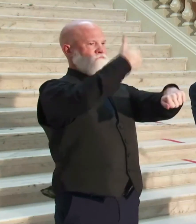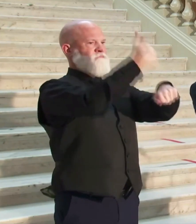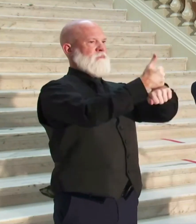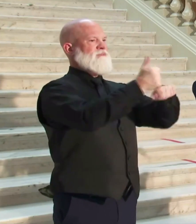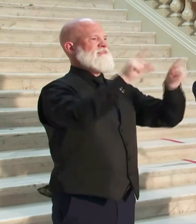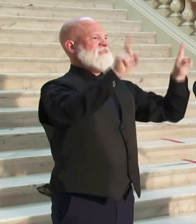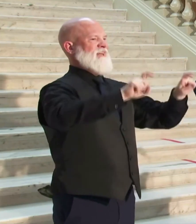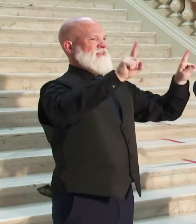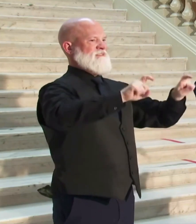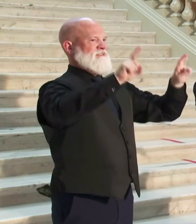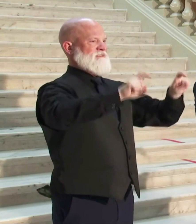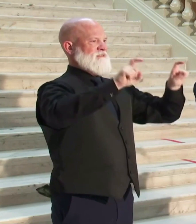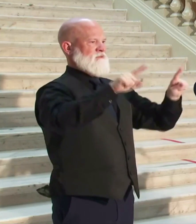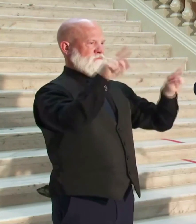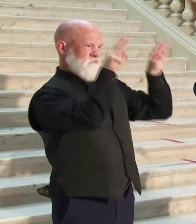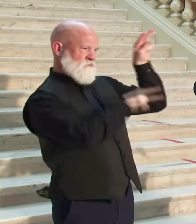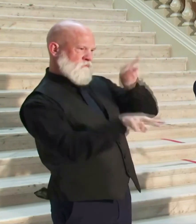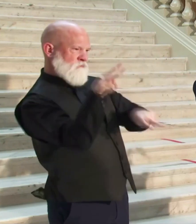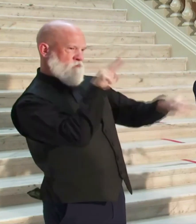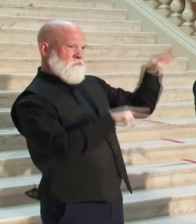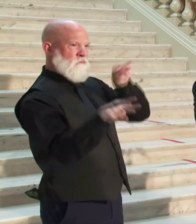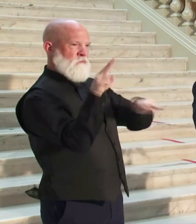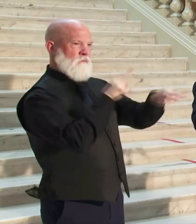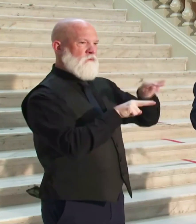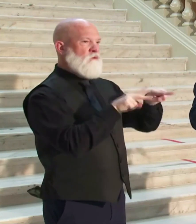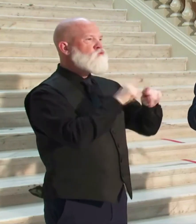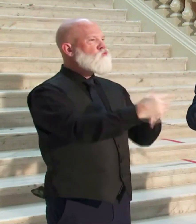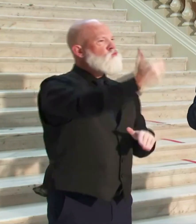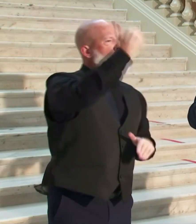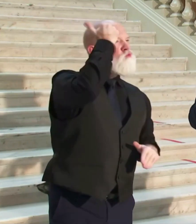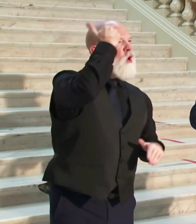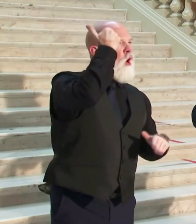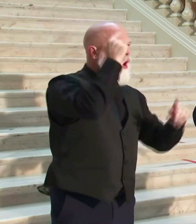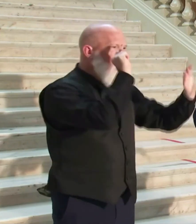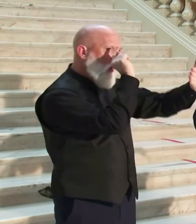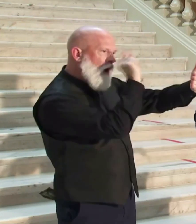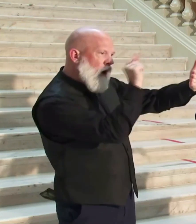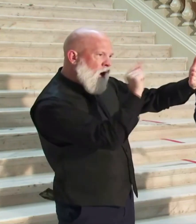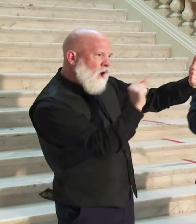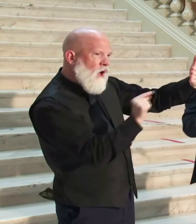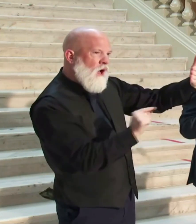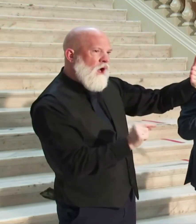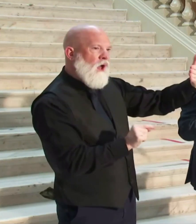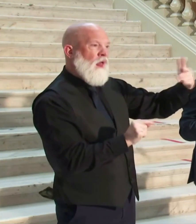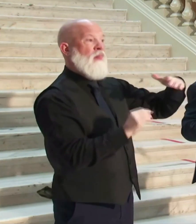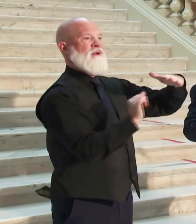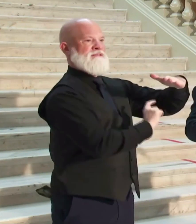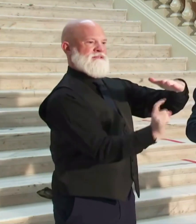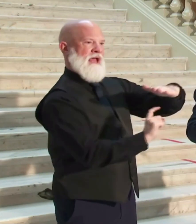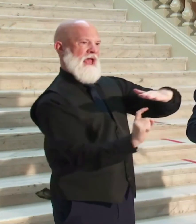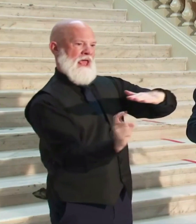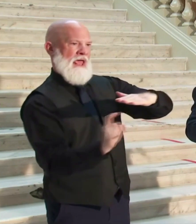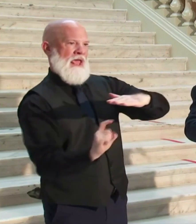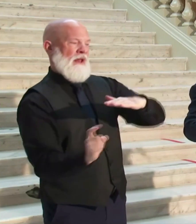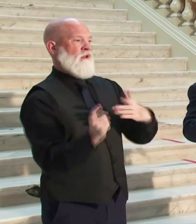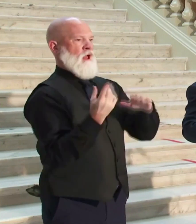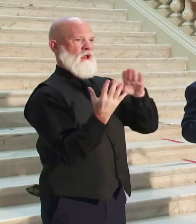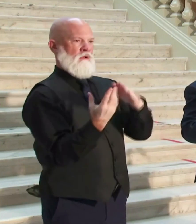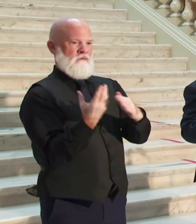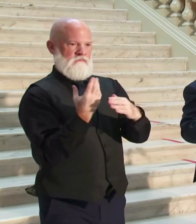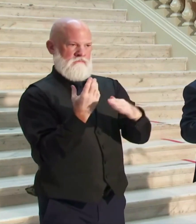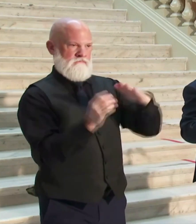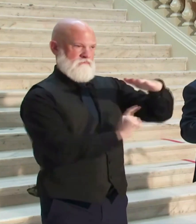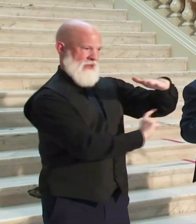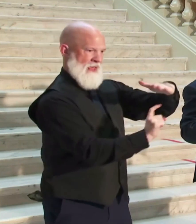from it. They will go on a BMD and vote, and they will do some hand mark and vote to say, we're going to make it 42